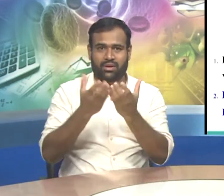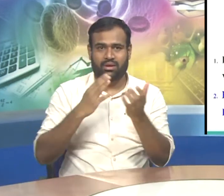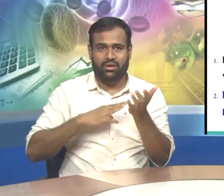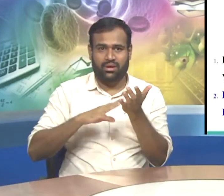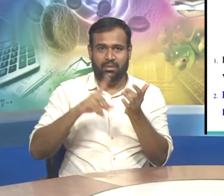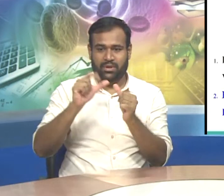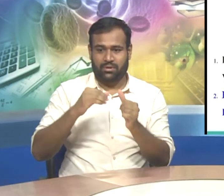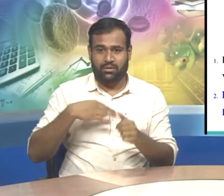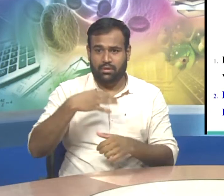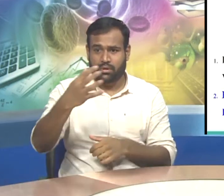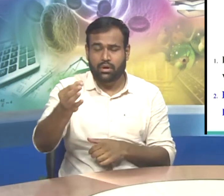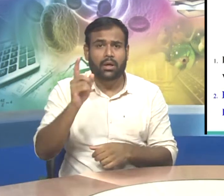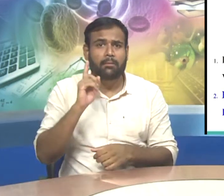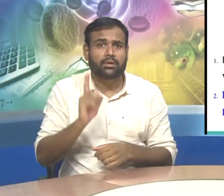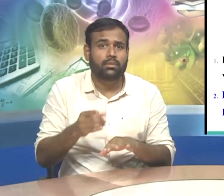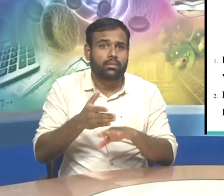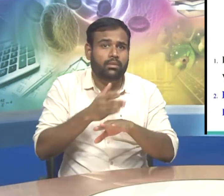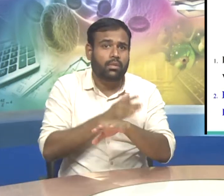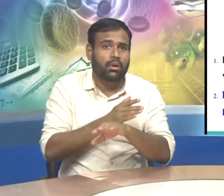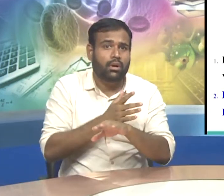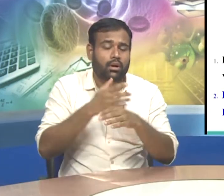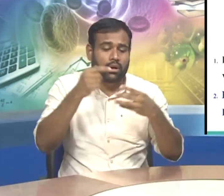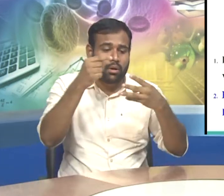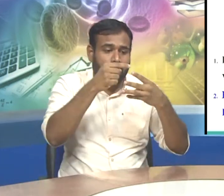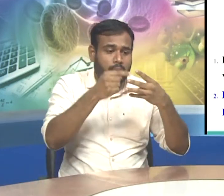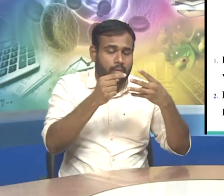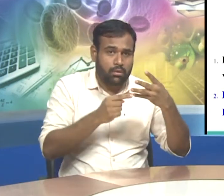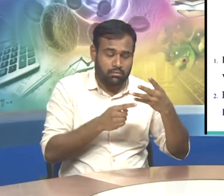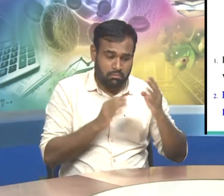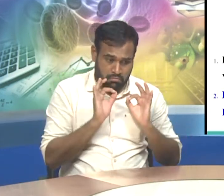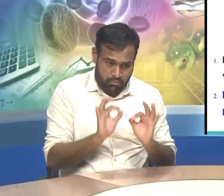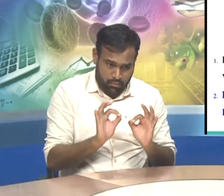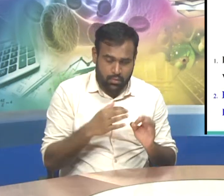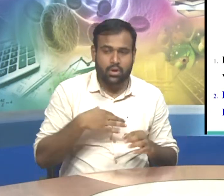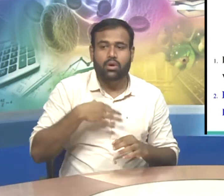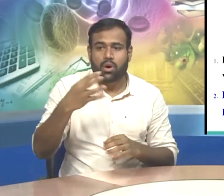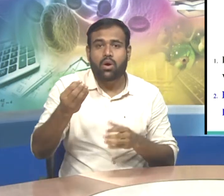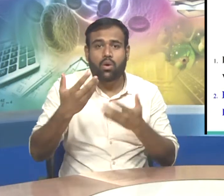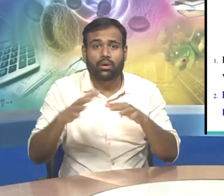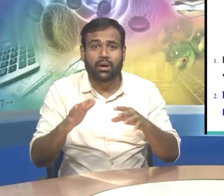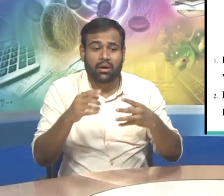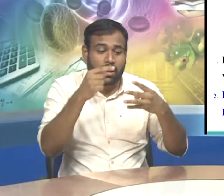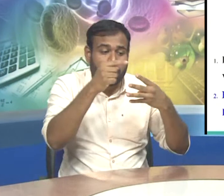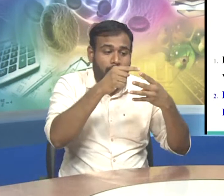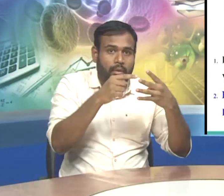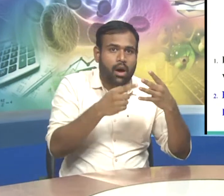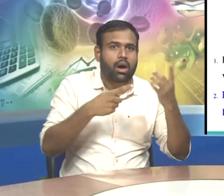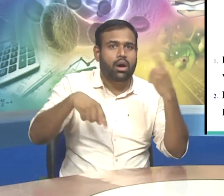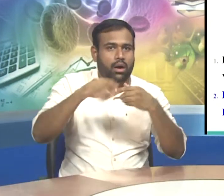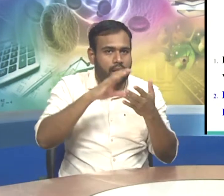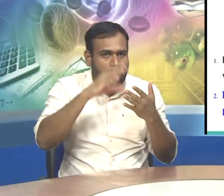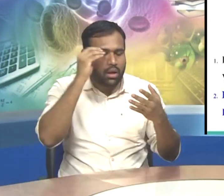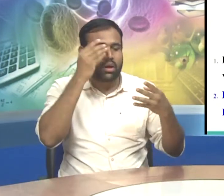Also, the next objective is to recall qualifications of the members of legislature.